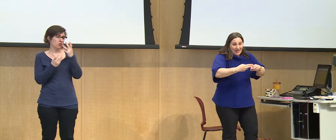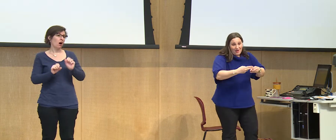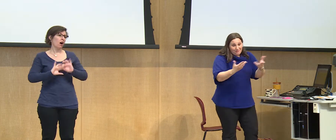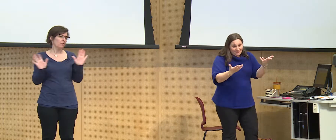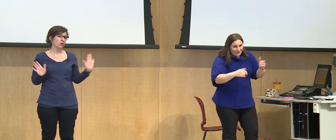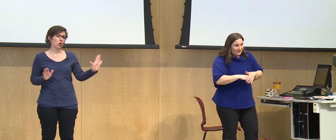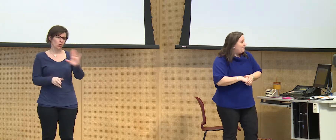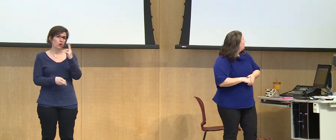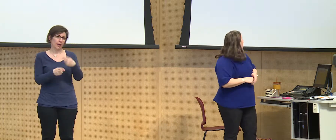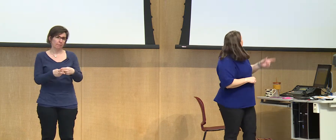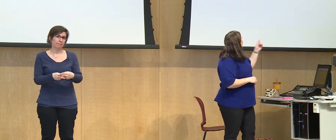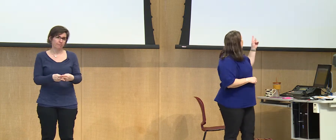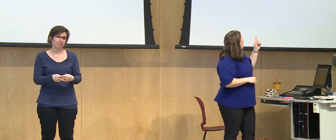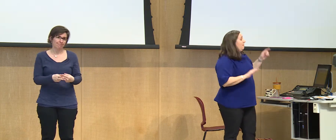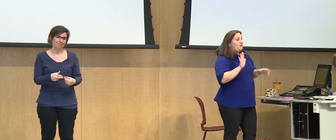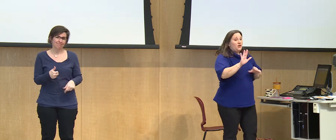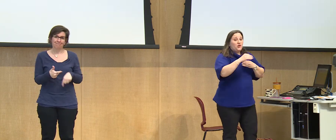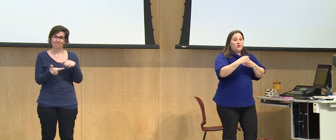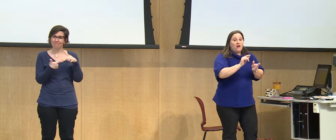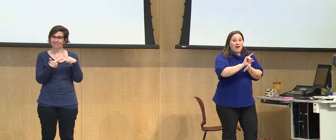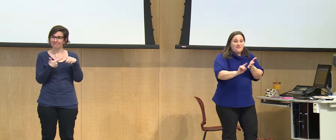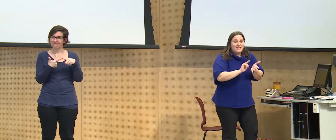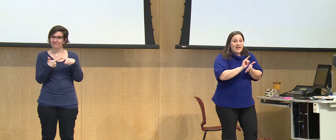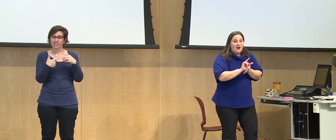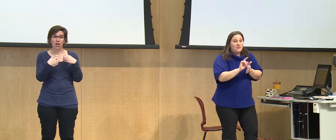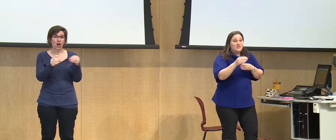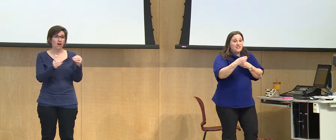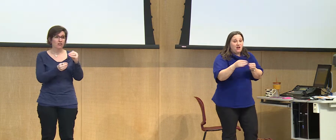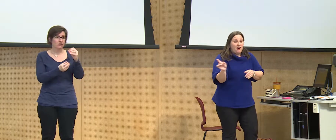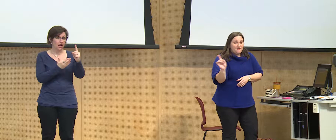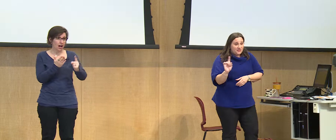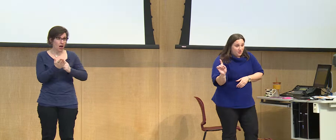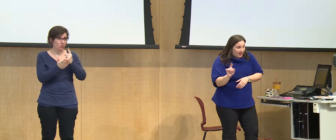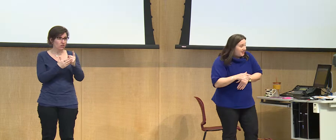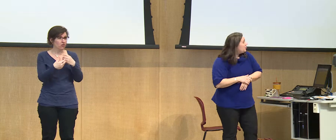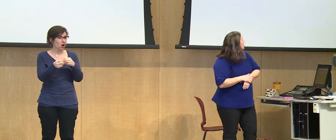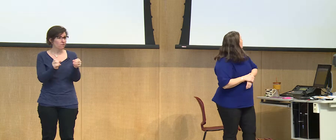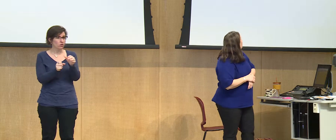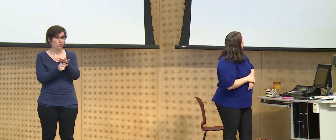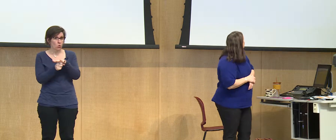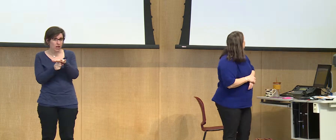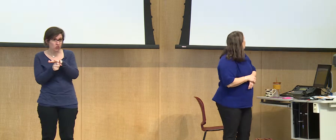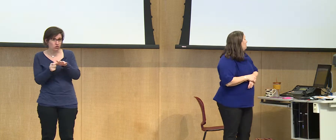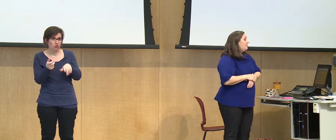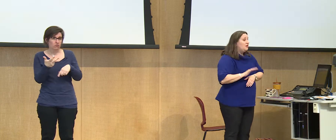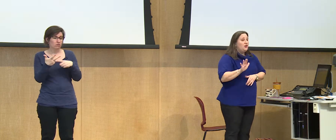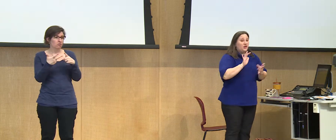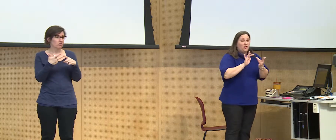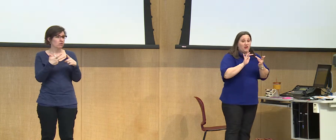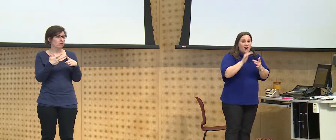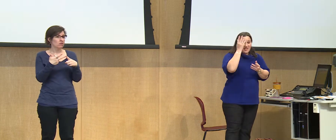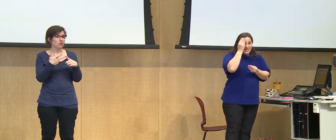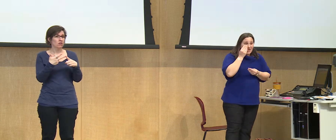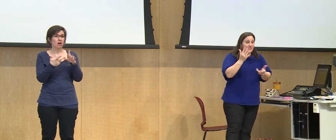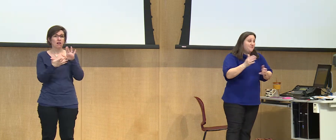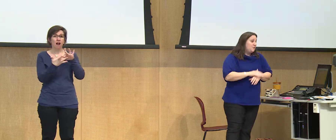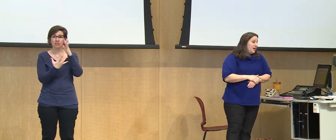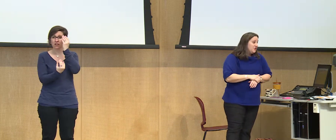name, your office hours and office location, your contact